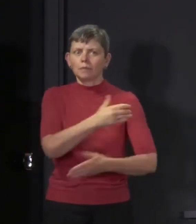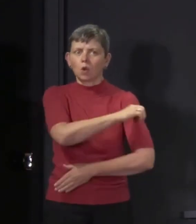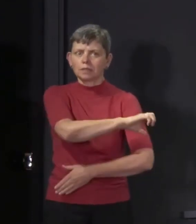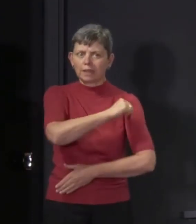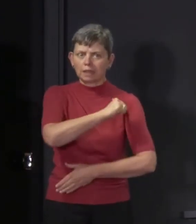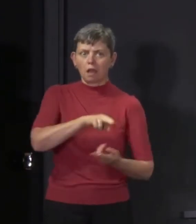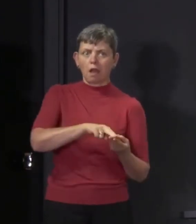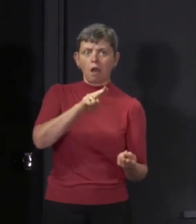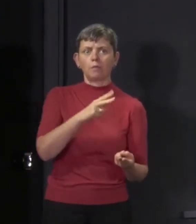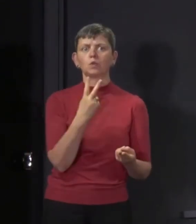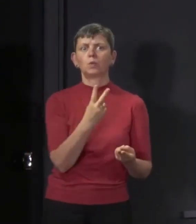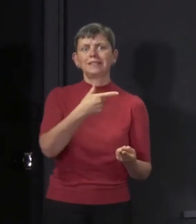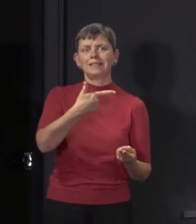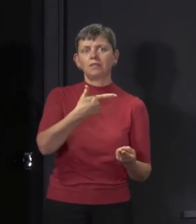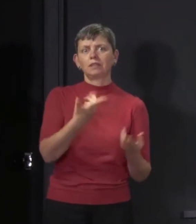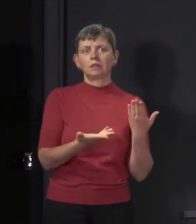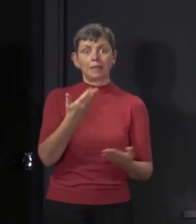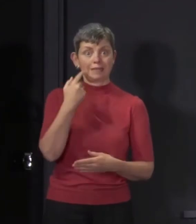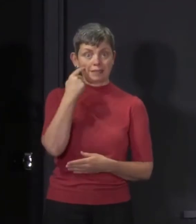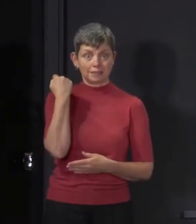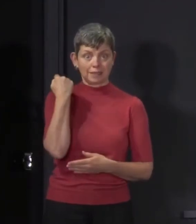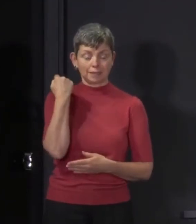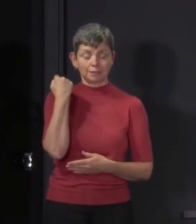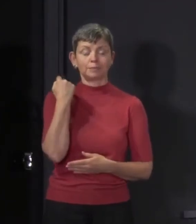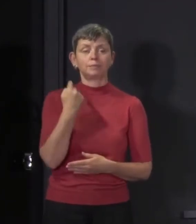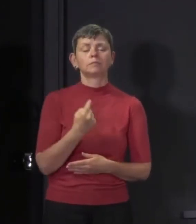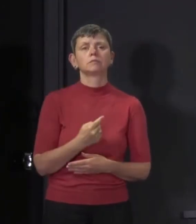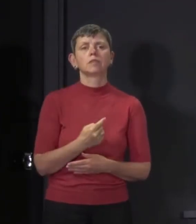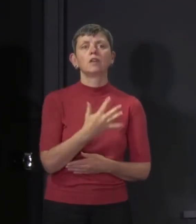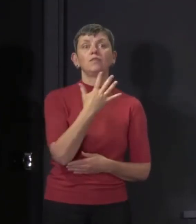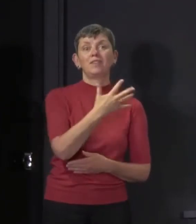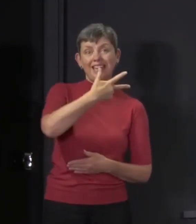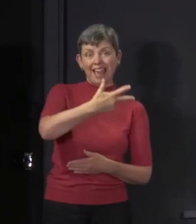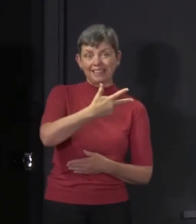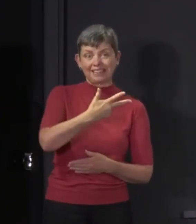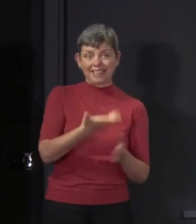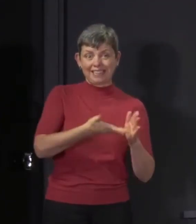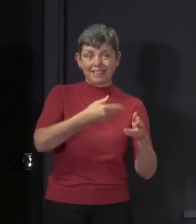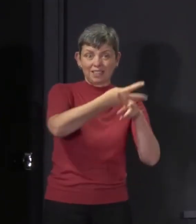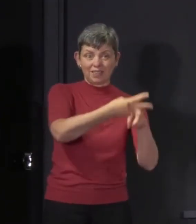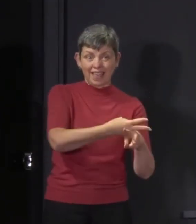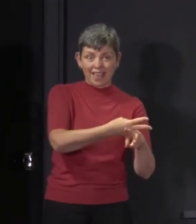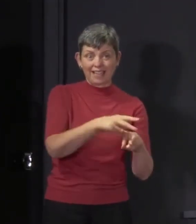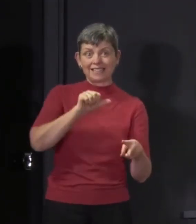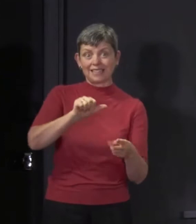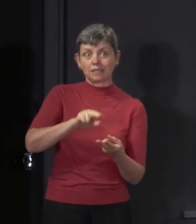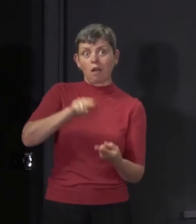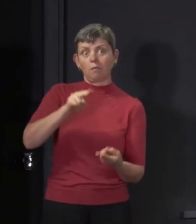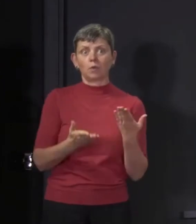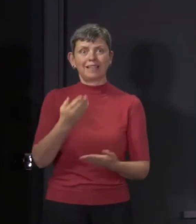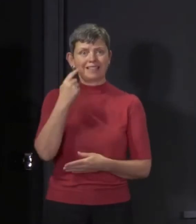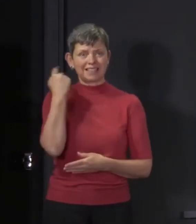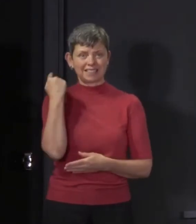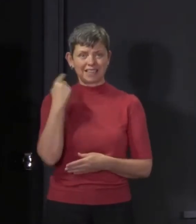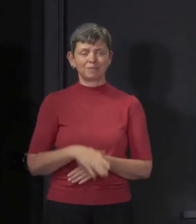hospital. That's an increase of 27 since yesterday. And 58 people are in intensive care. That is 6 more than yesterday. I'm also